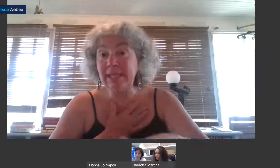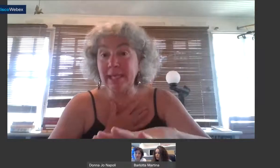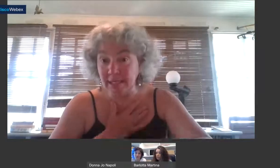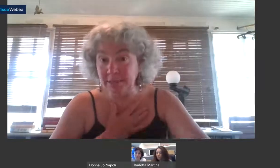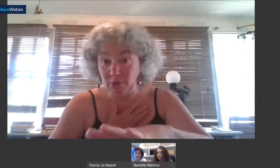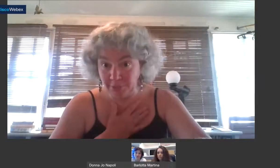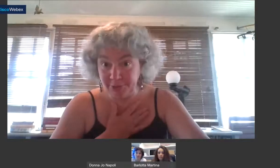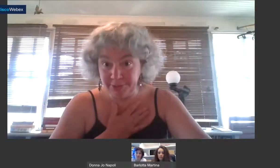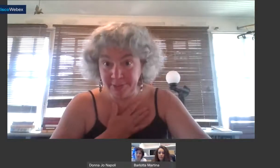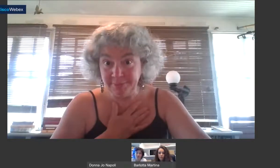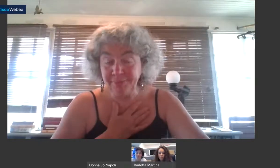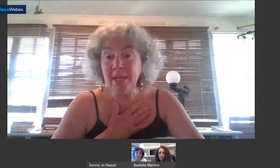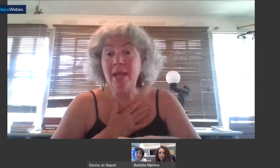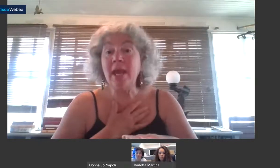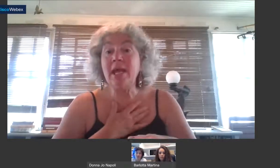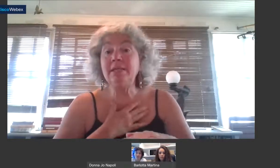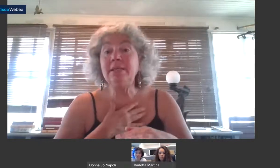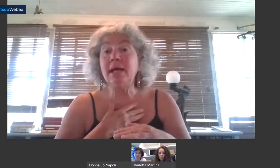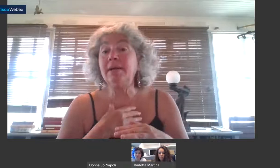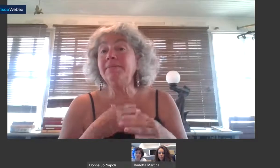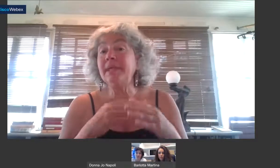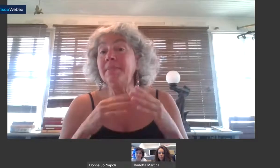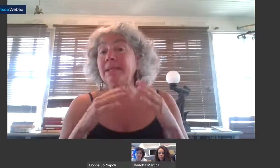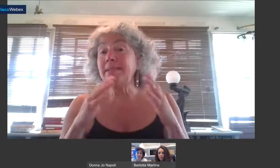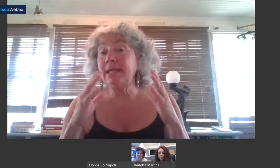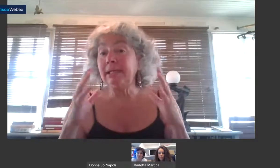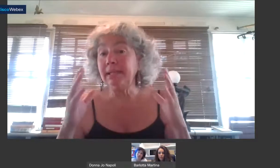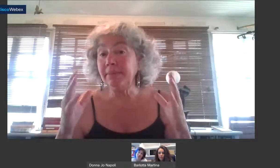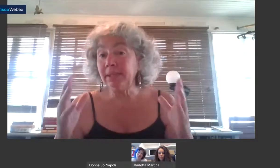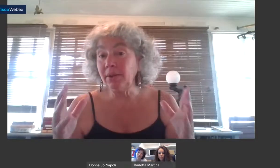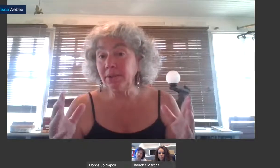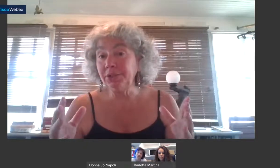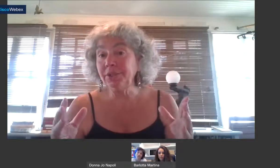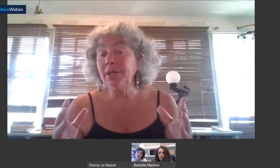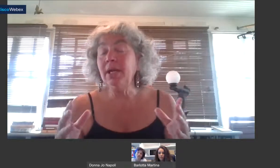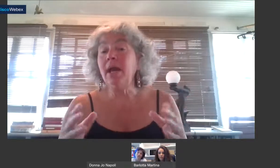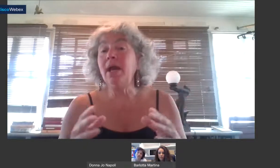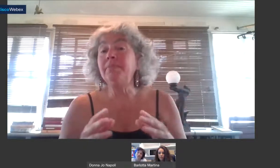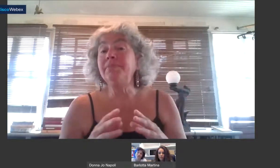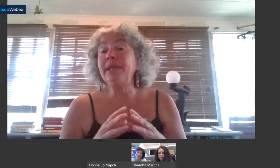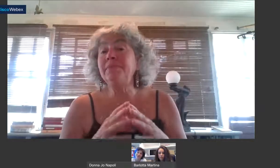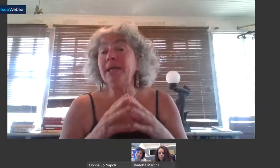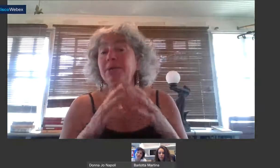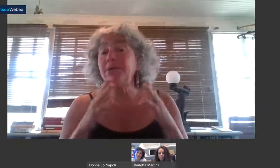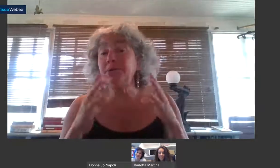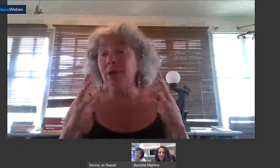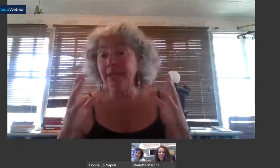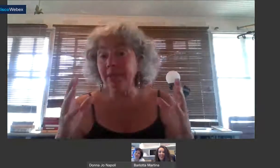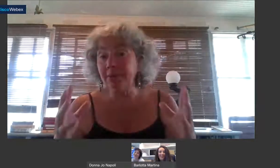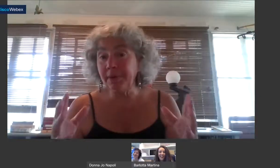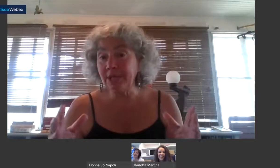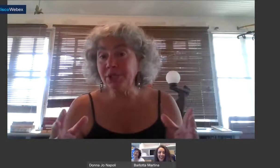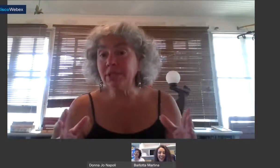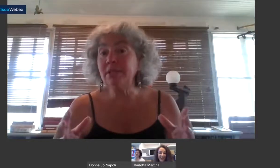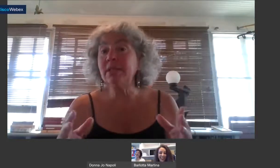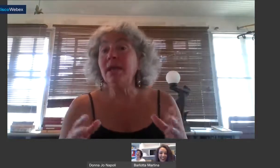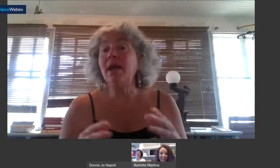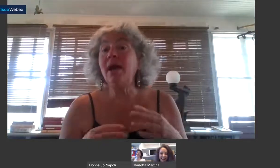like I'm an old person, and they might sign a little bit larger. They might use all the iterations.